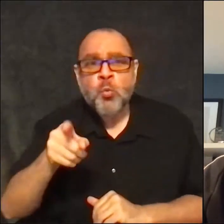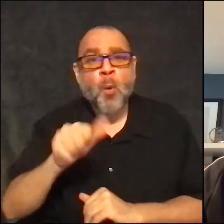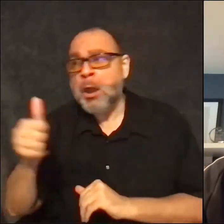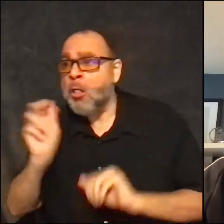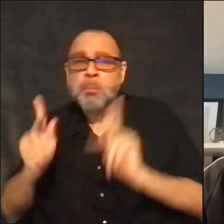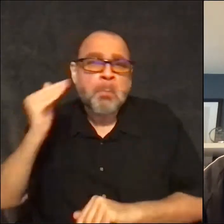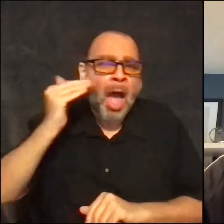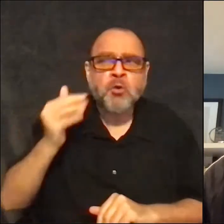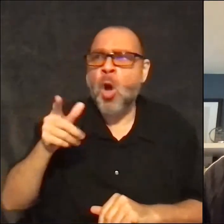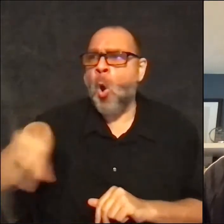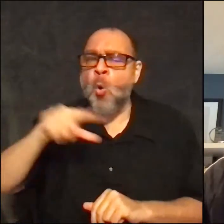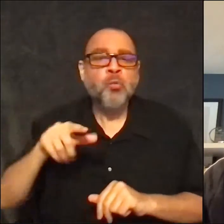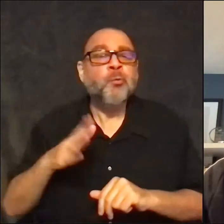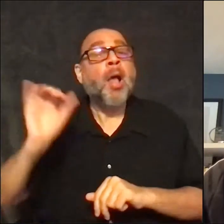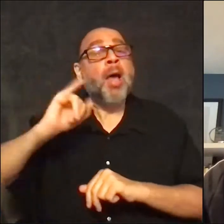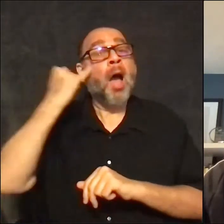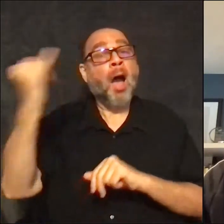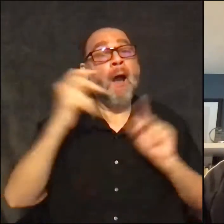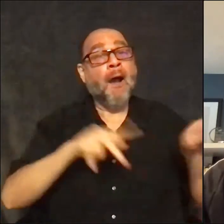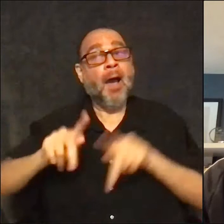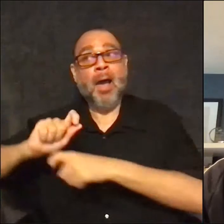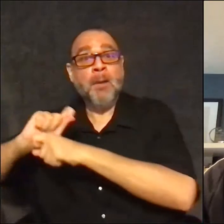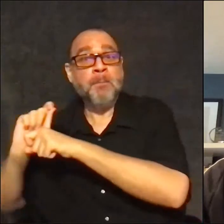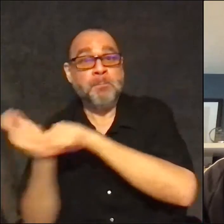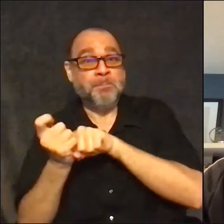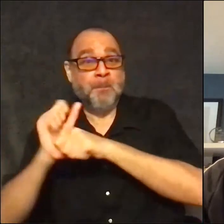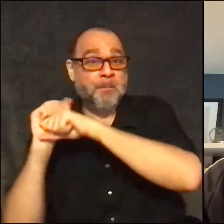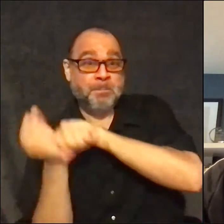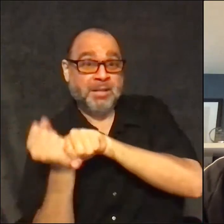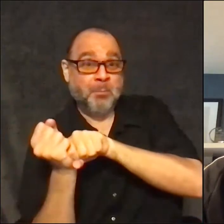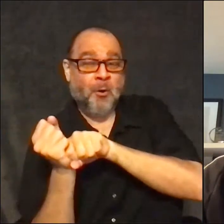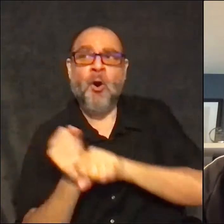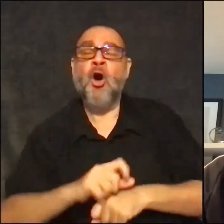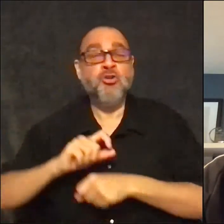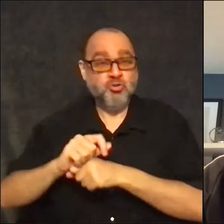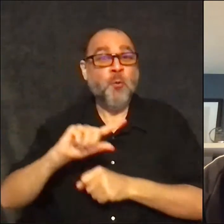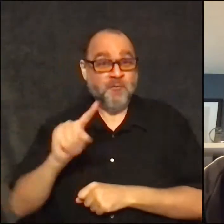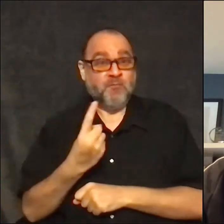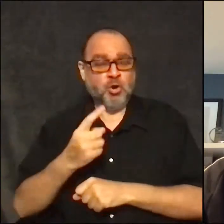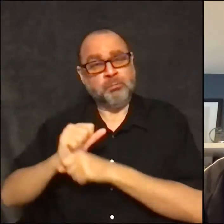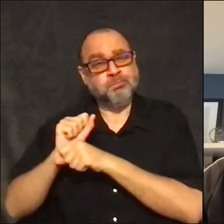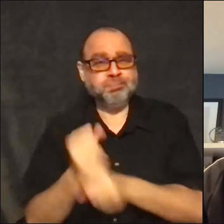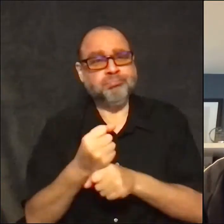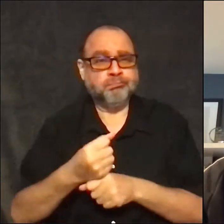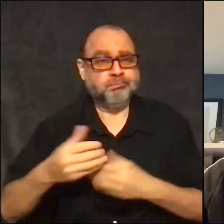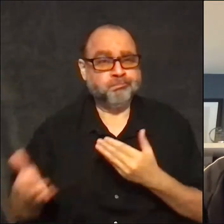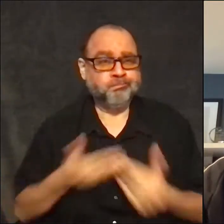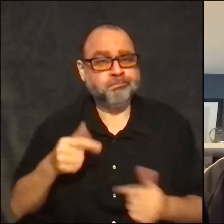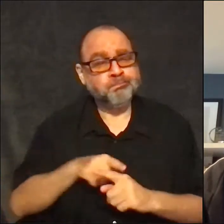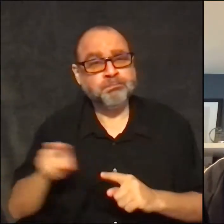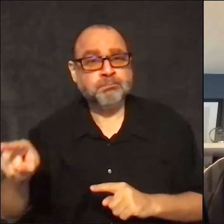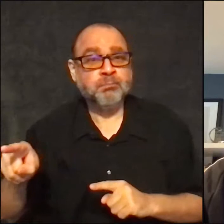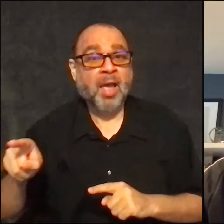base, and you easily stole second base because of your talent. Third base should be a given for you. You already did